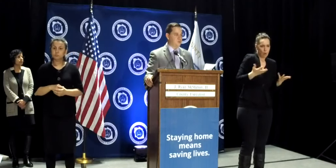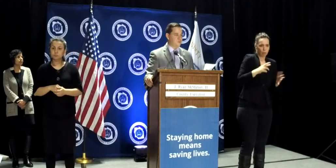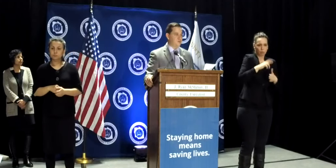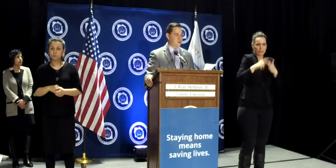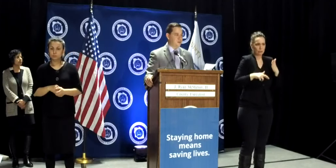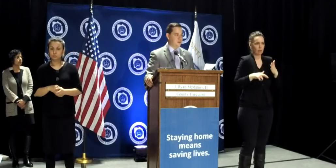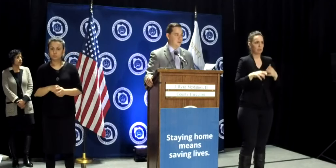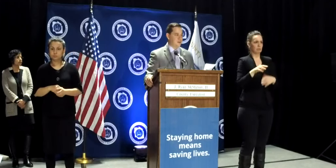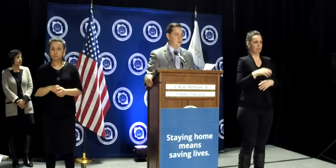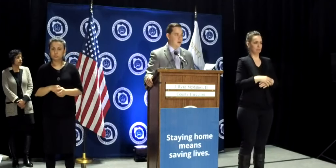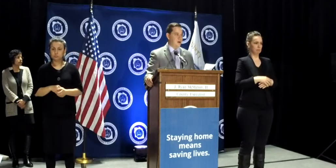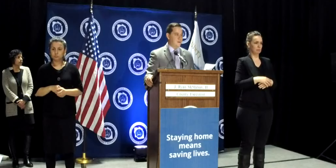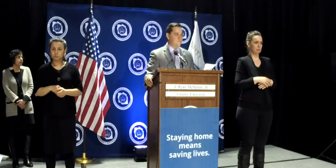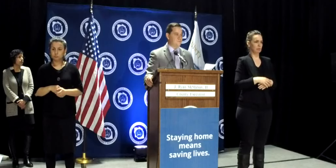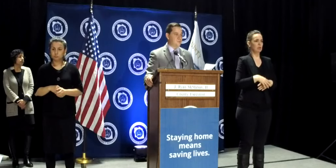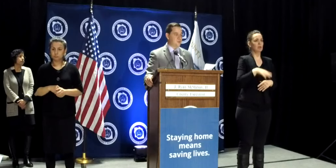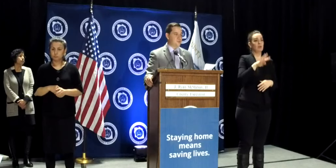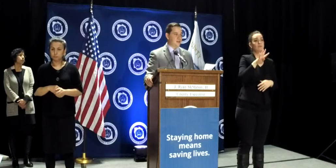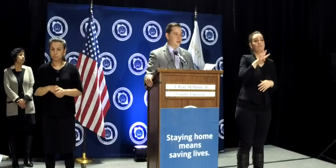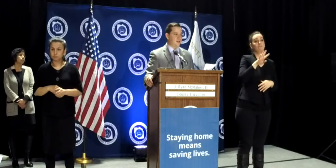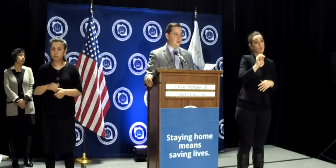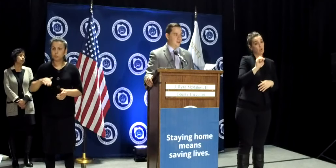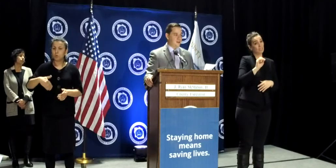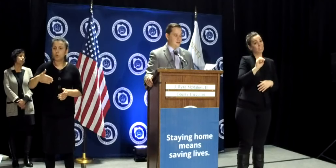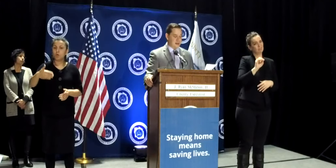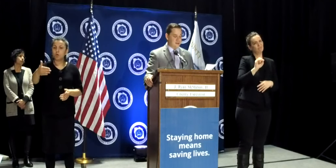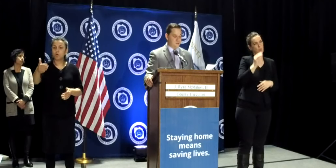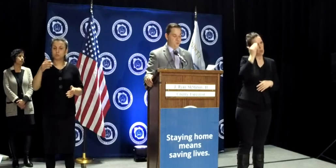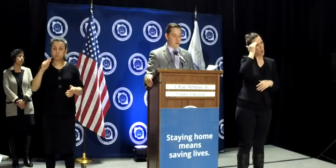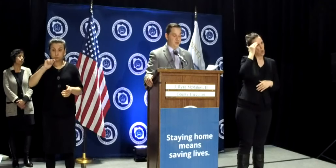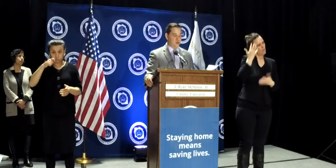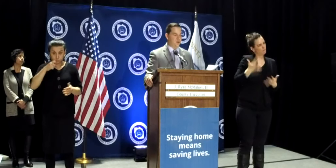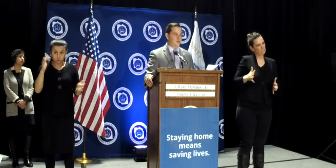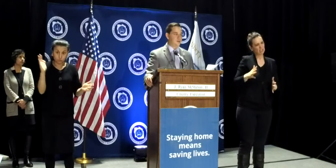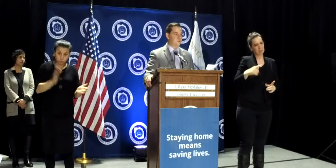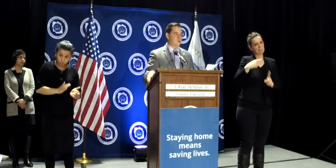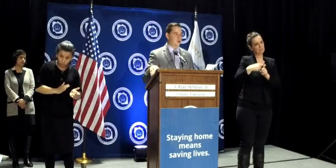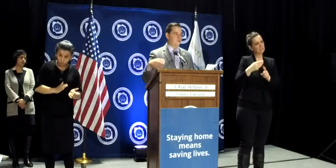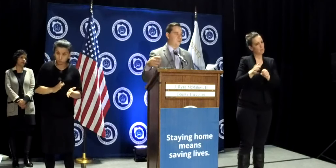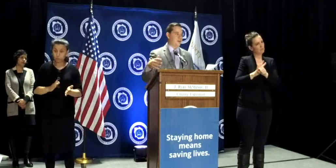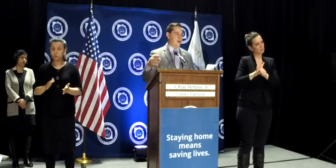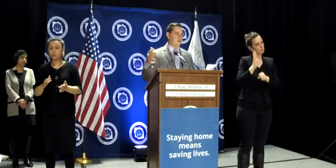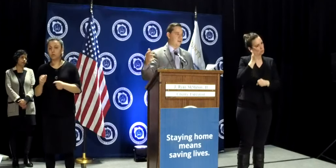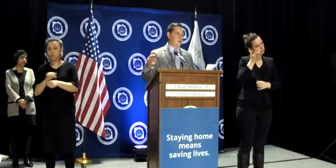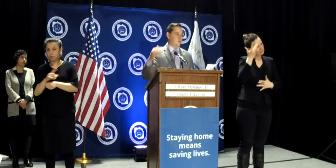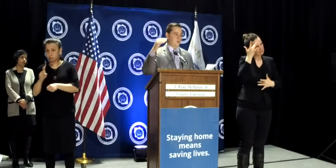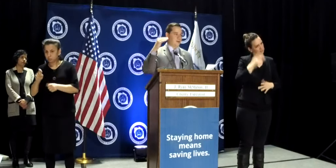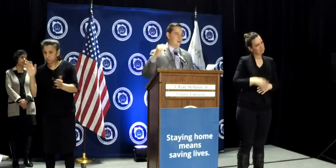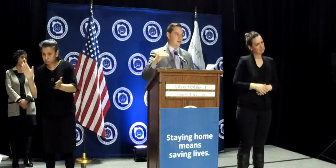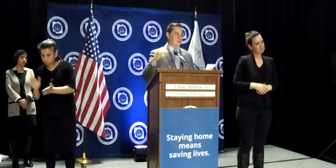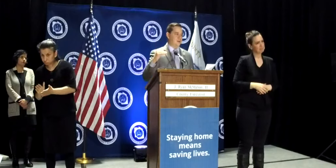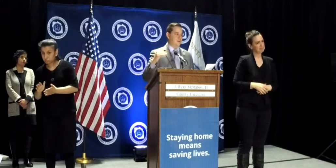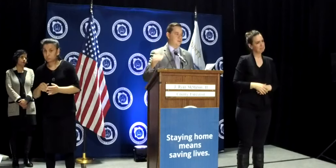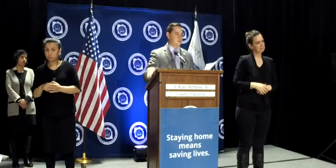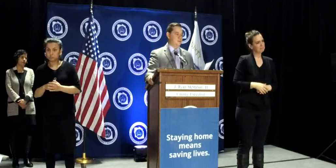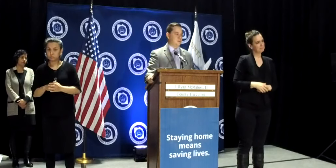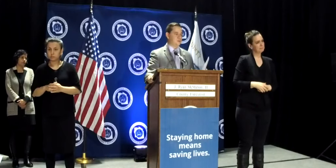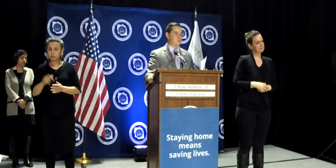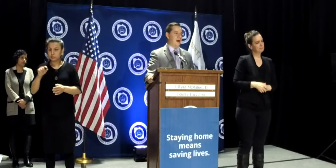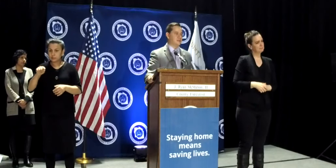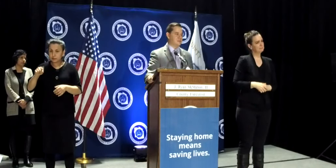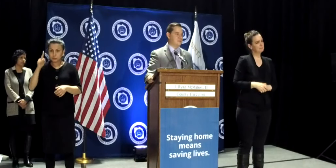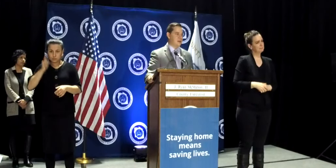200, 250 each day, that's really good because we know from the data that we're getting